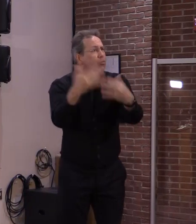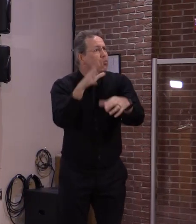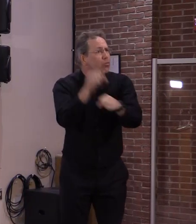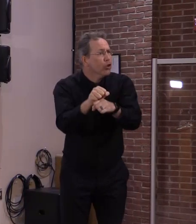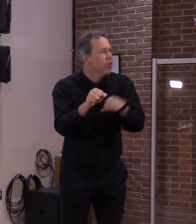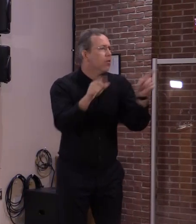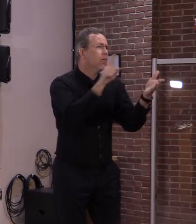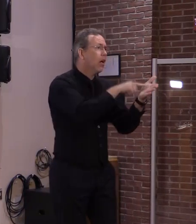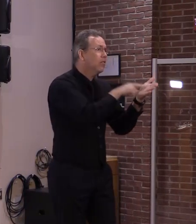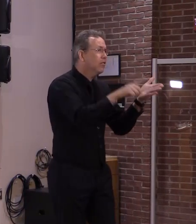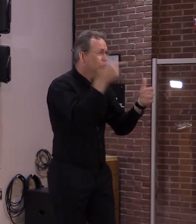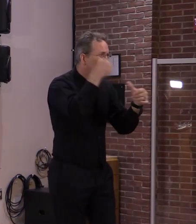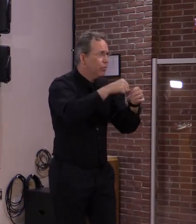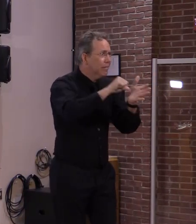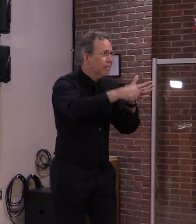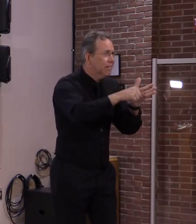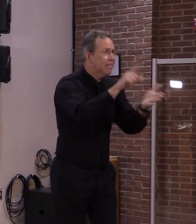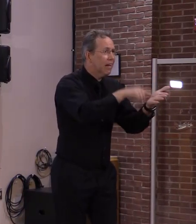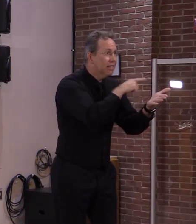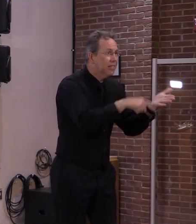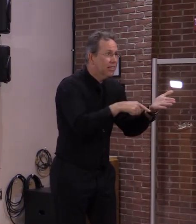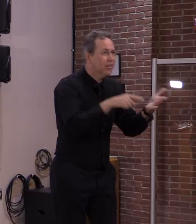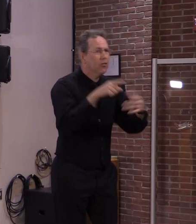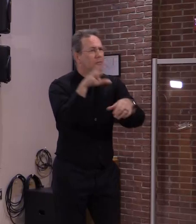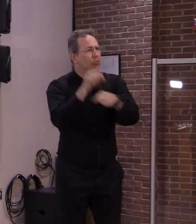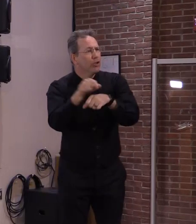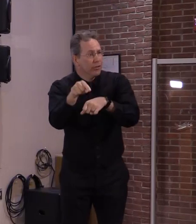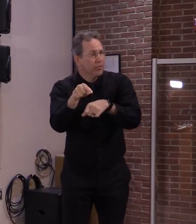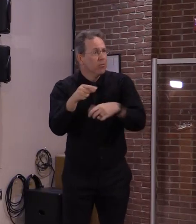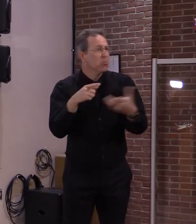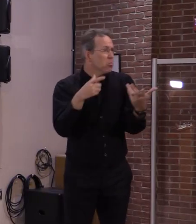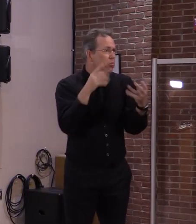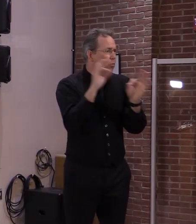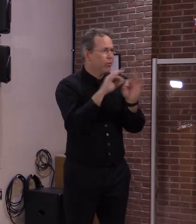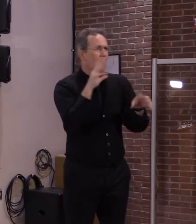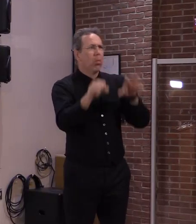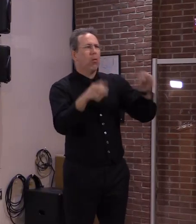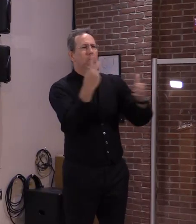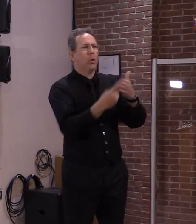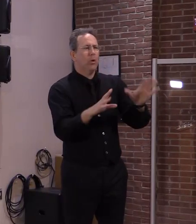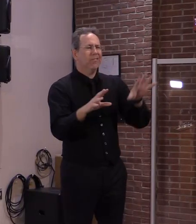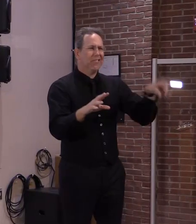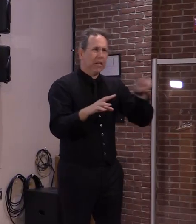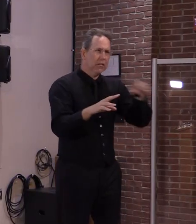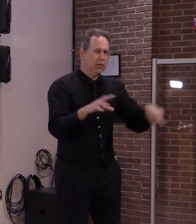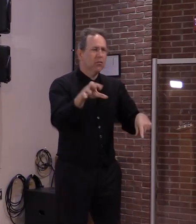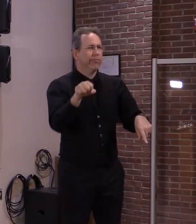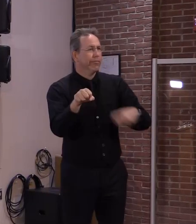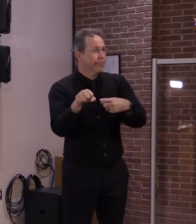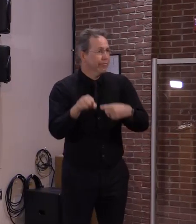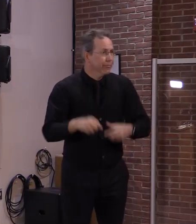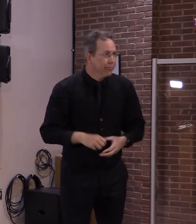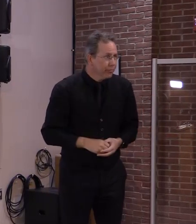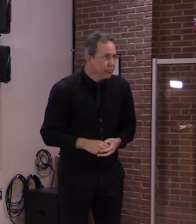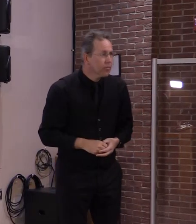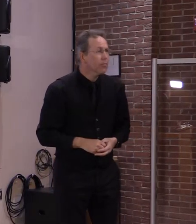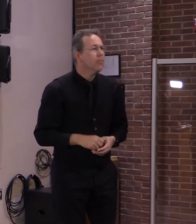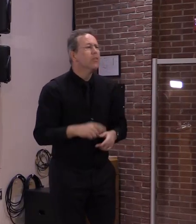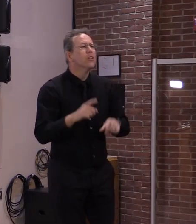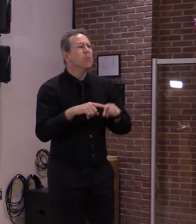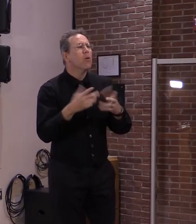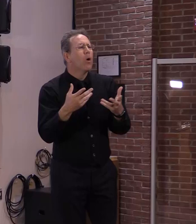appointment. Also, depending on what happens on Friday with Johnson & Johnson, we could